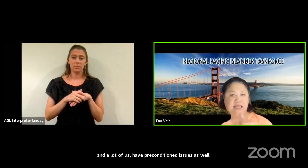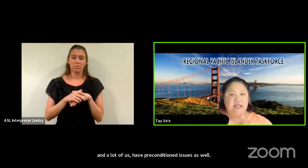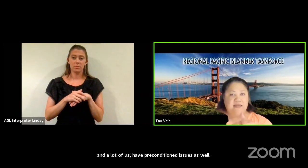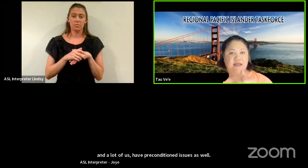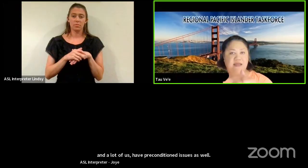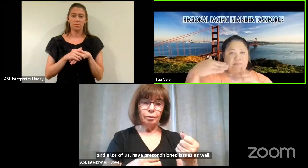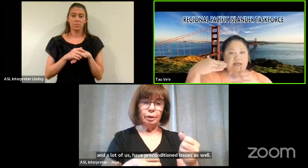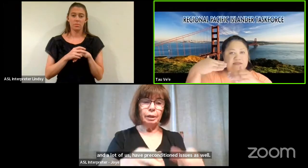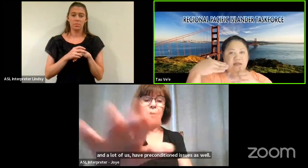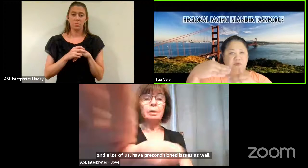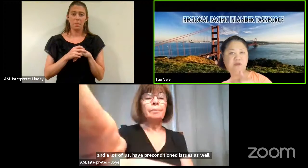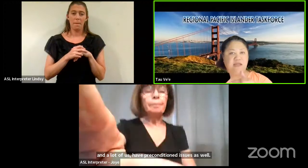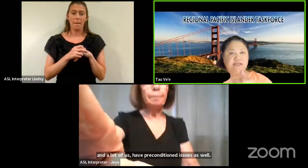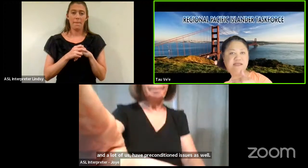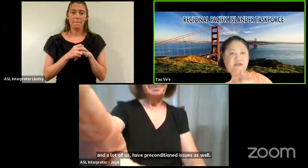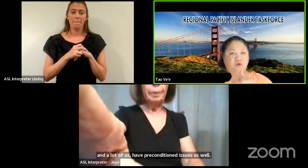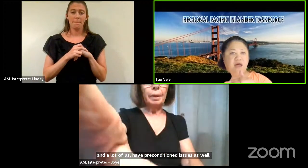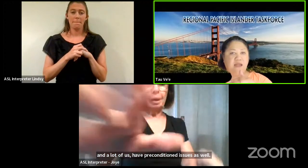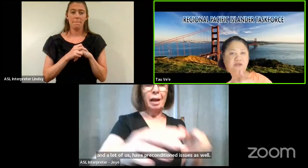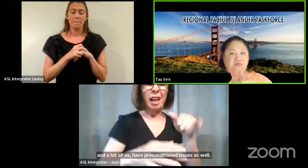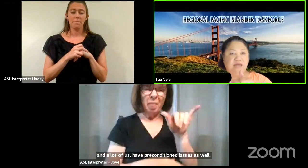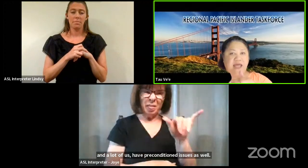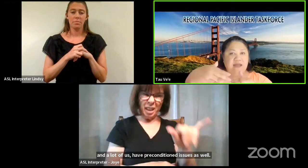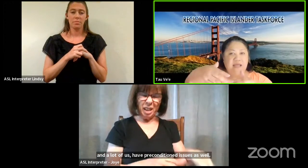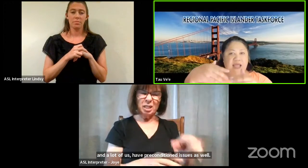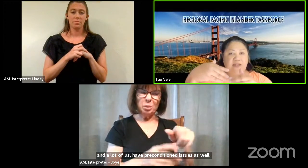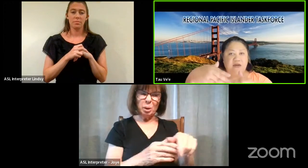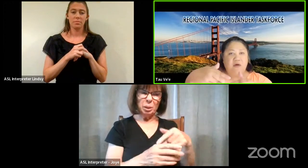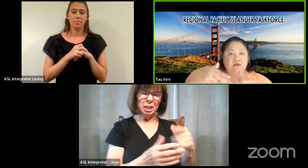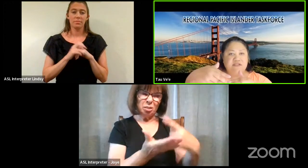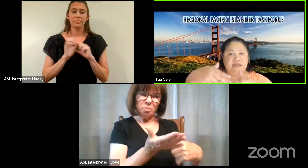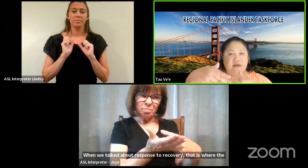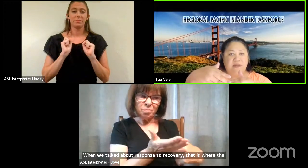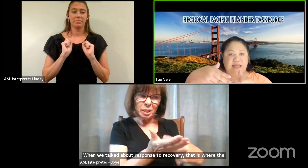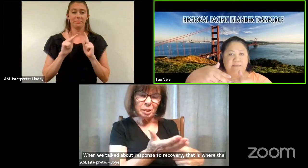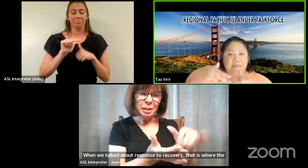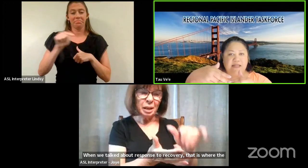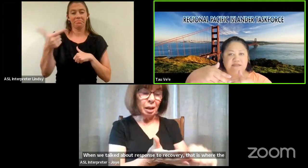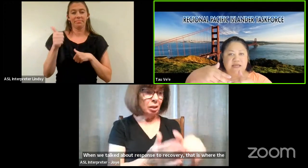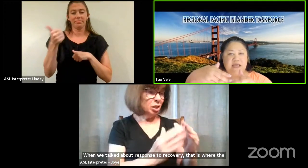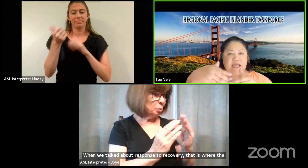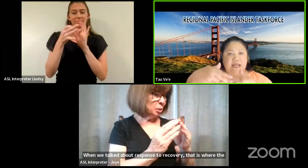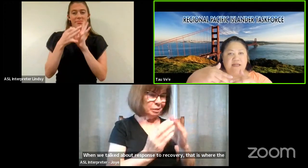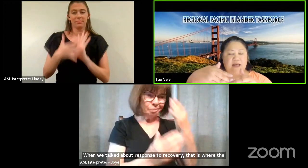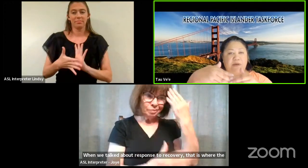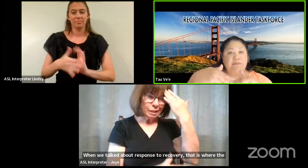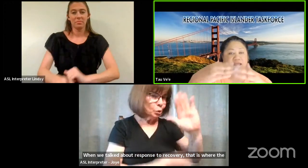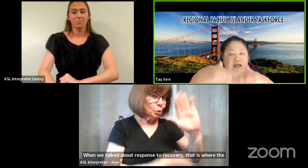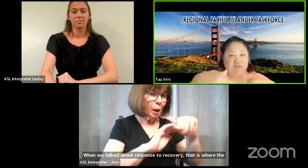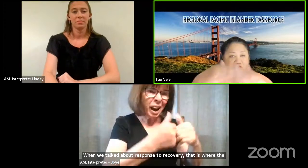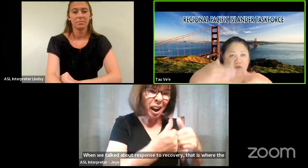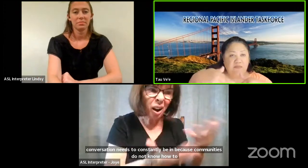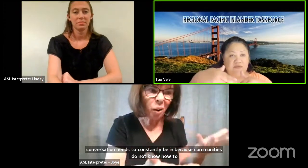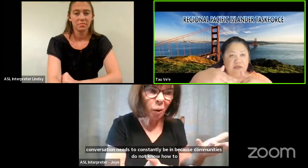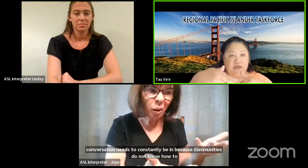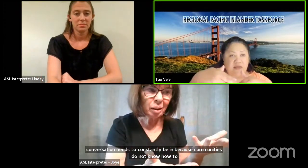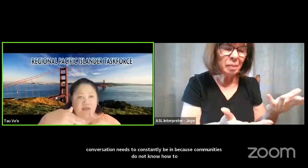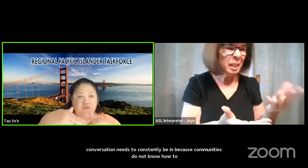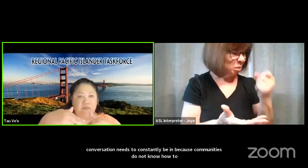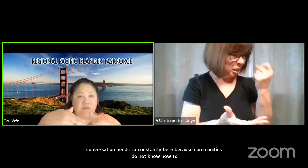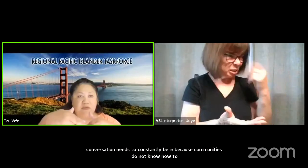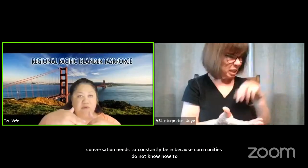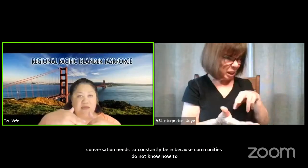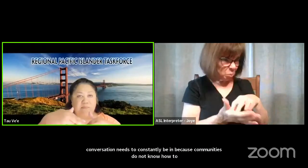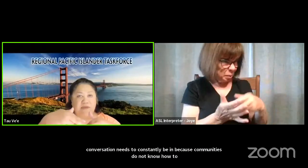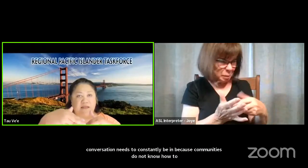constantly be in, because communities doesn't know how to do that. And they don't understand what that means in public health terms.